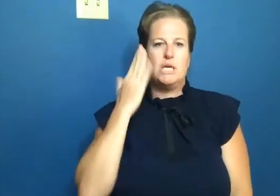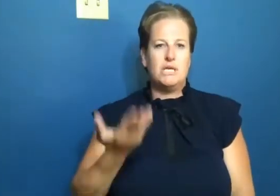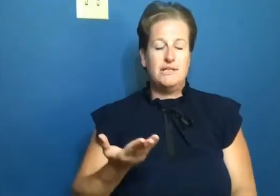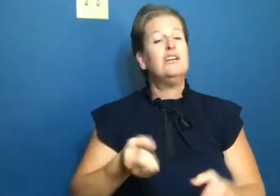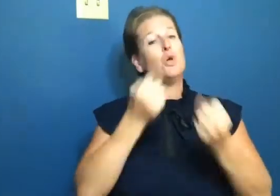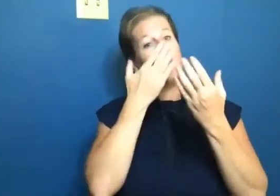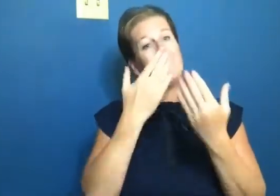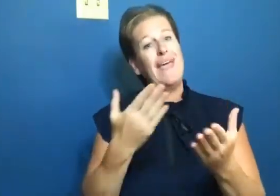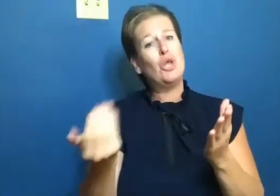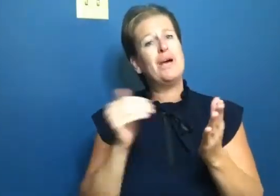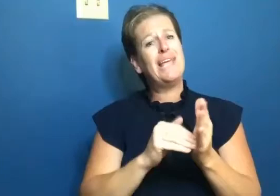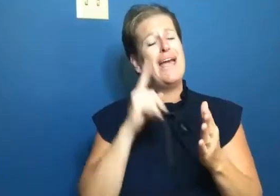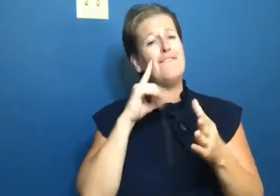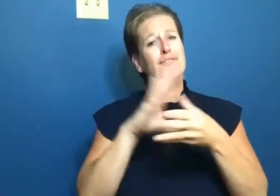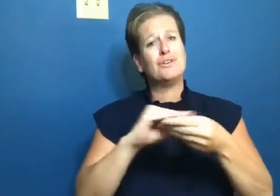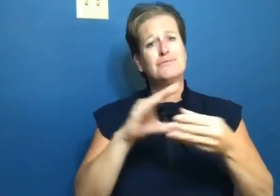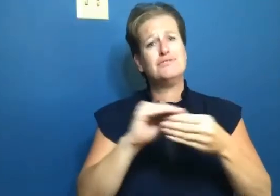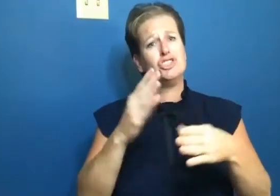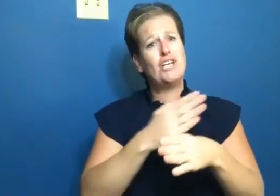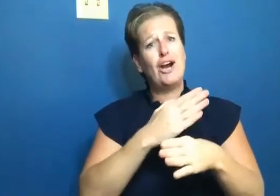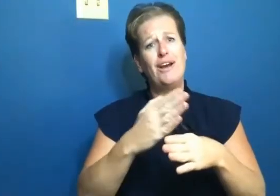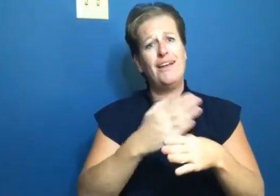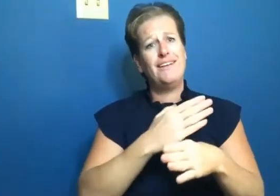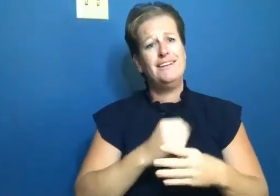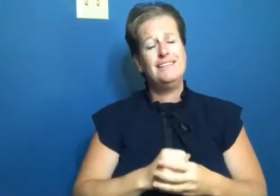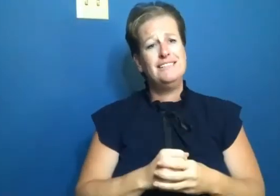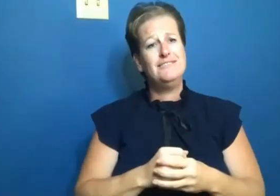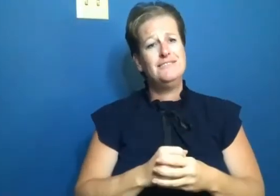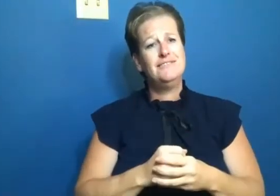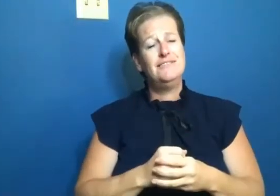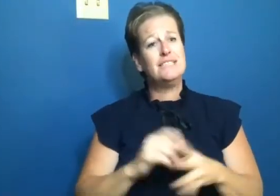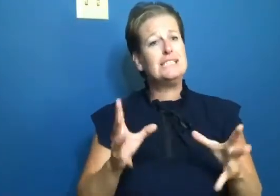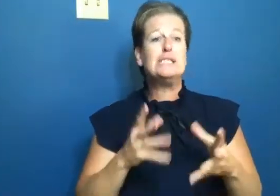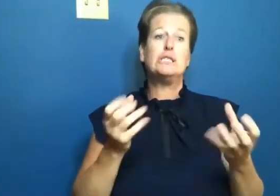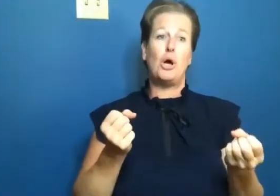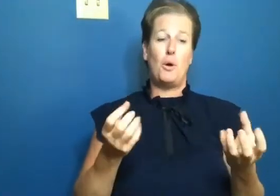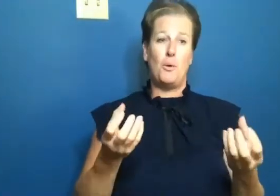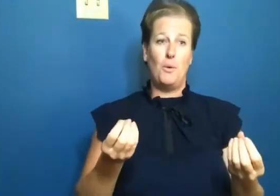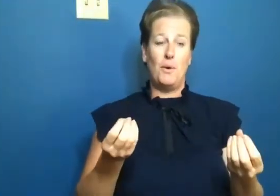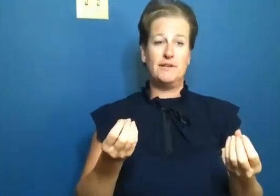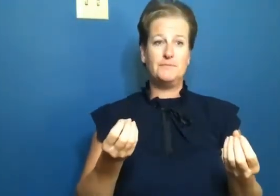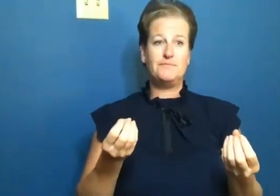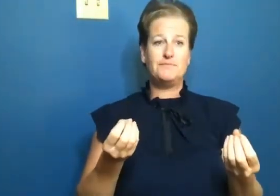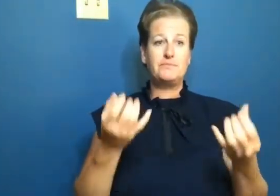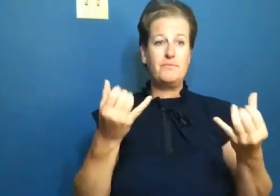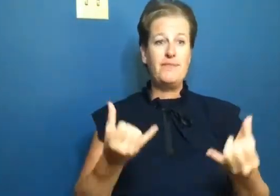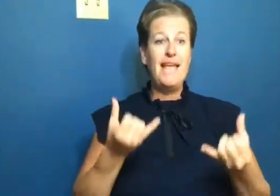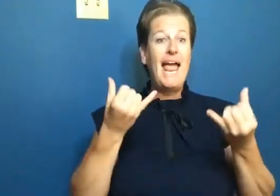for sharing with us. And so now we will have Natalie